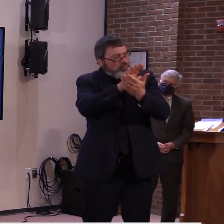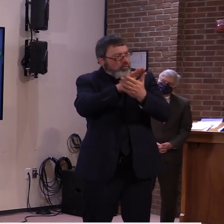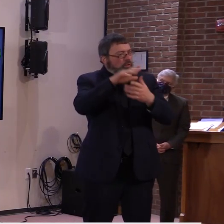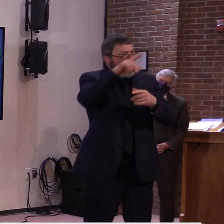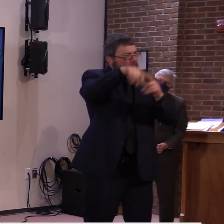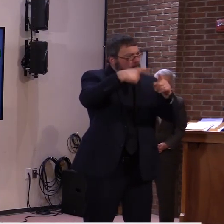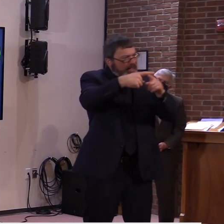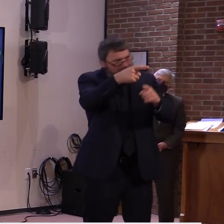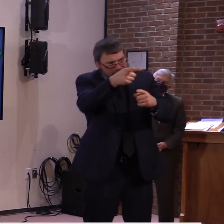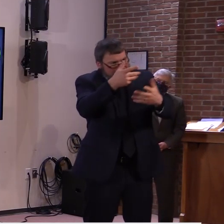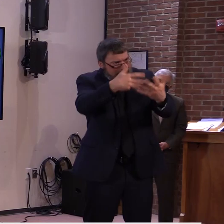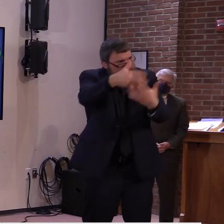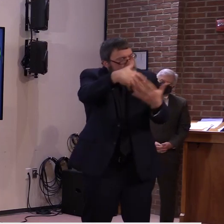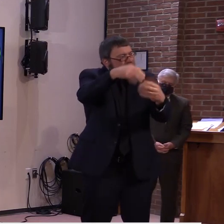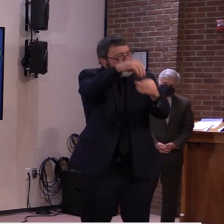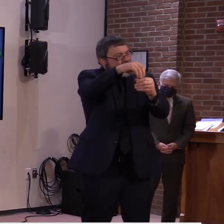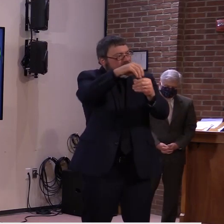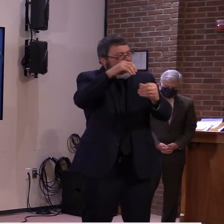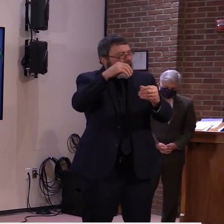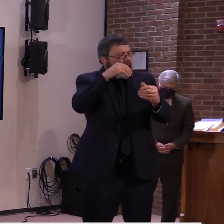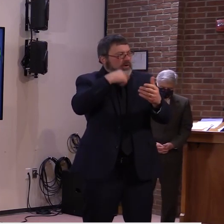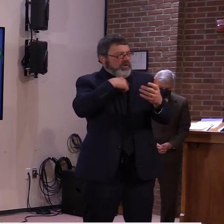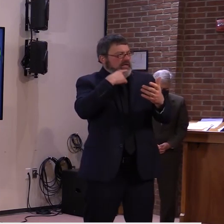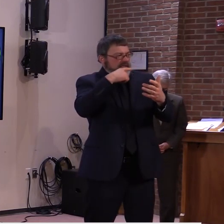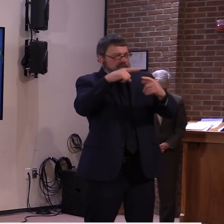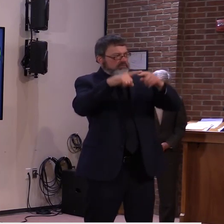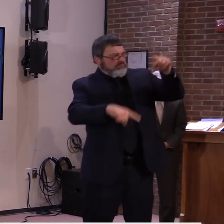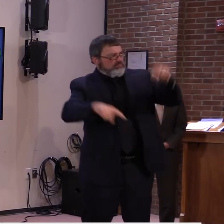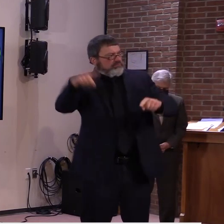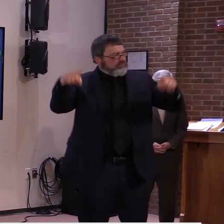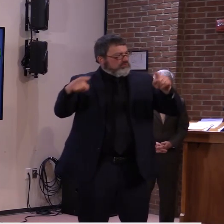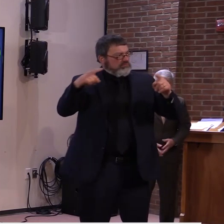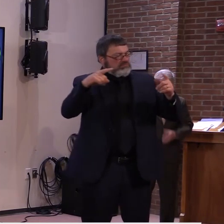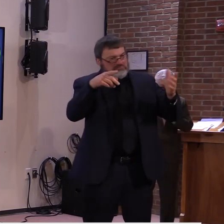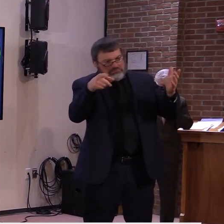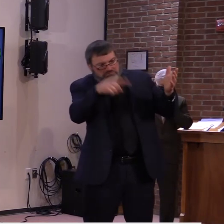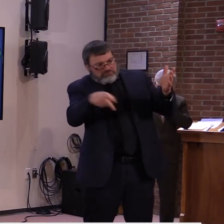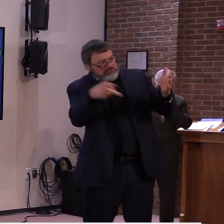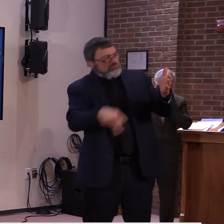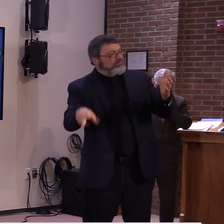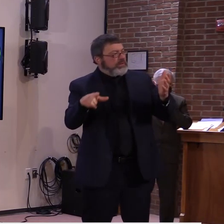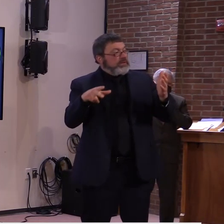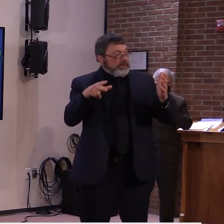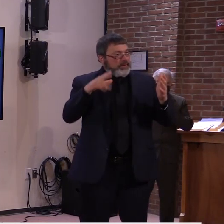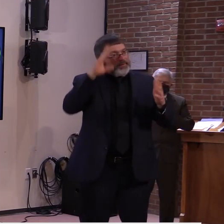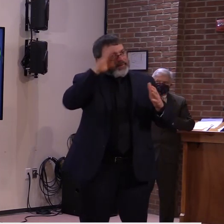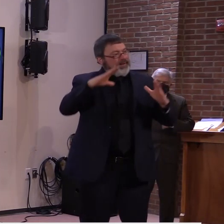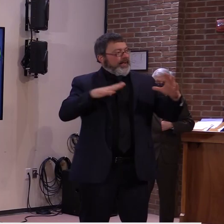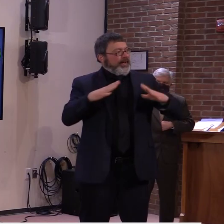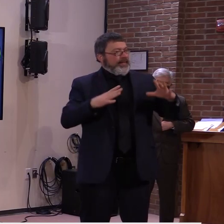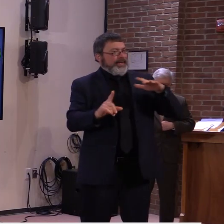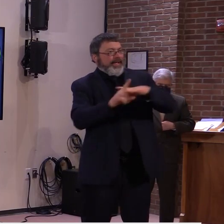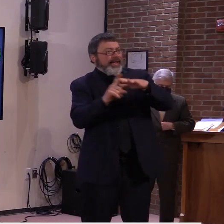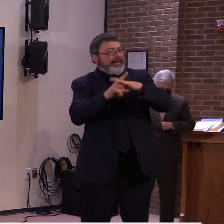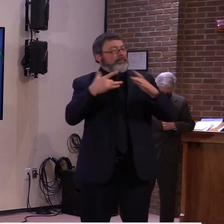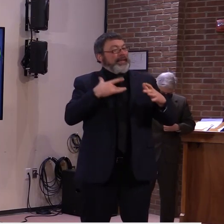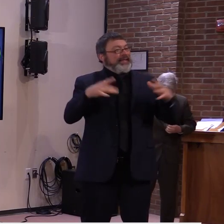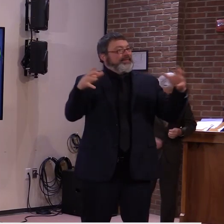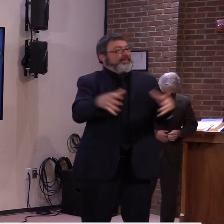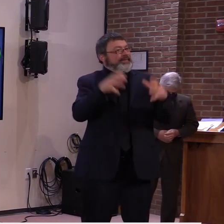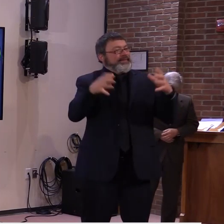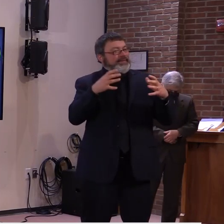a concern throughout the holiday period, and that could change, of course, if conditions change, but we want schools to be prepared to implement this